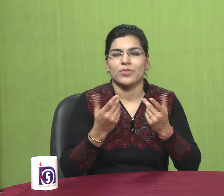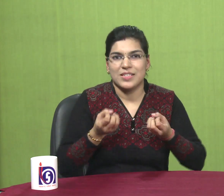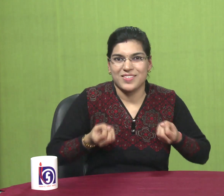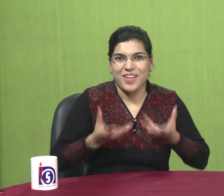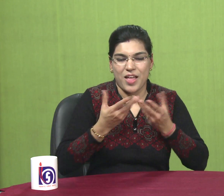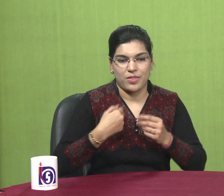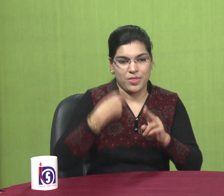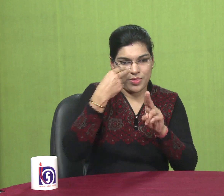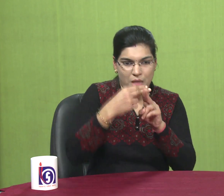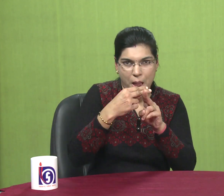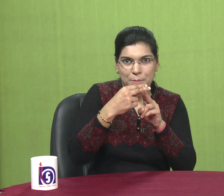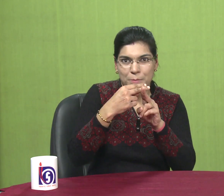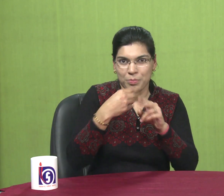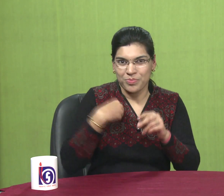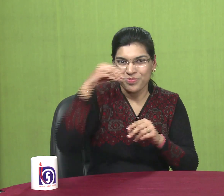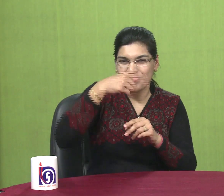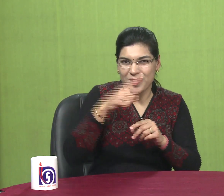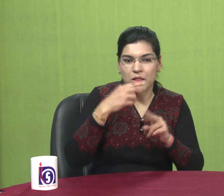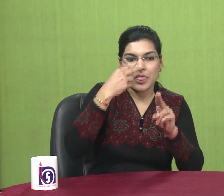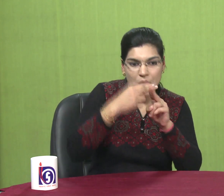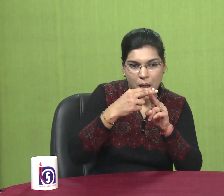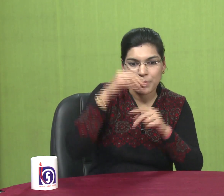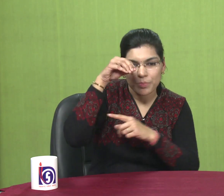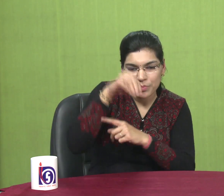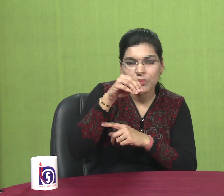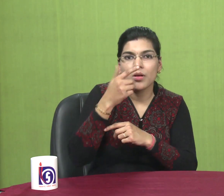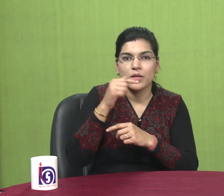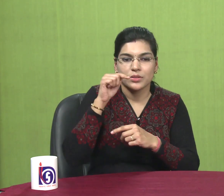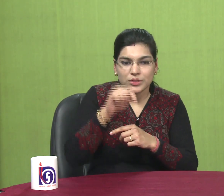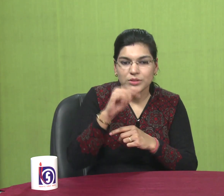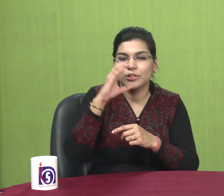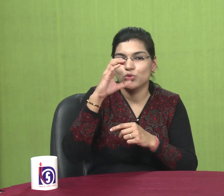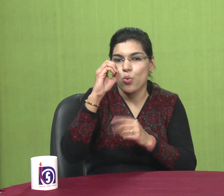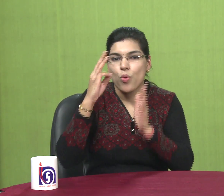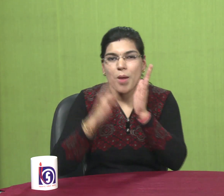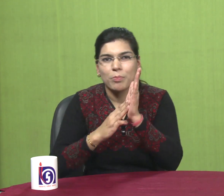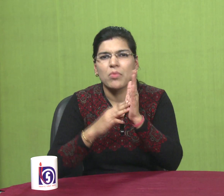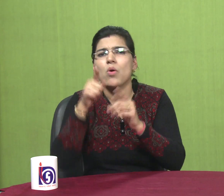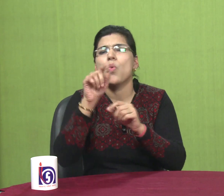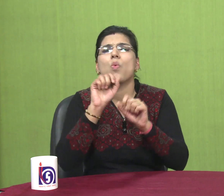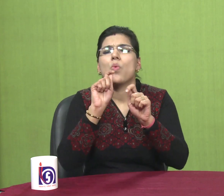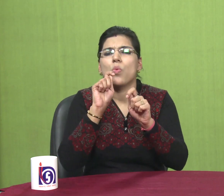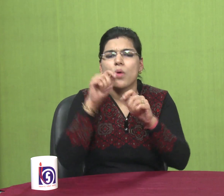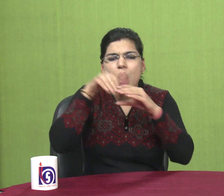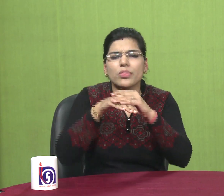There are components of an email address. First part of the user ID is your name. For example, SK